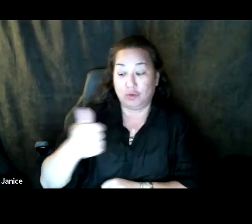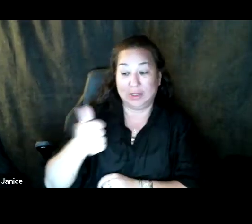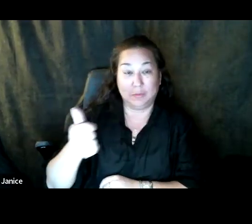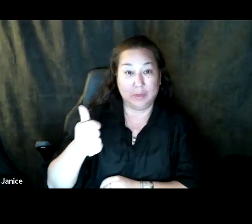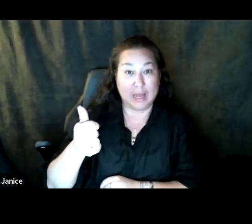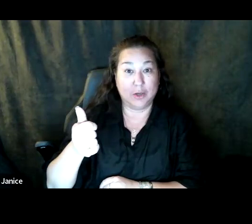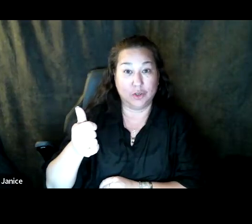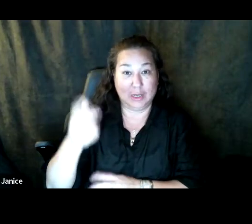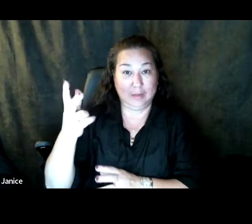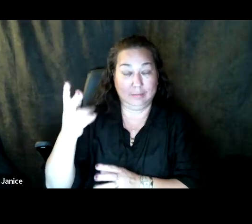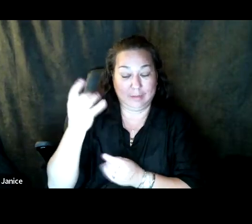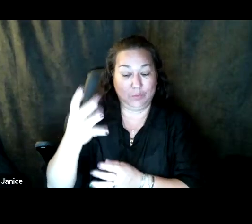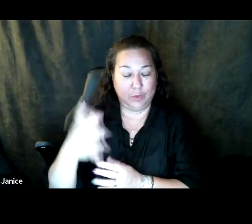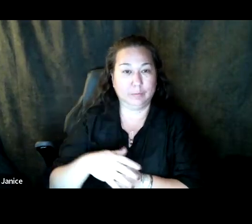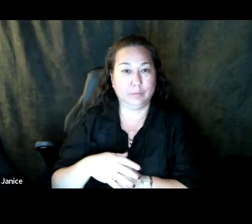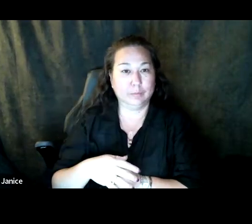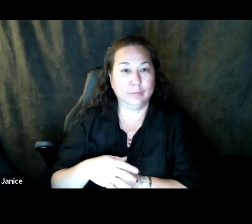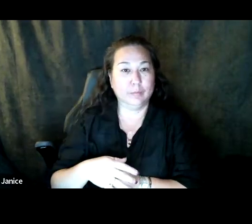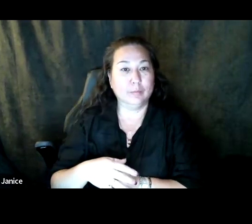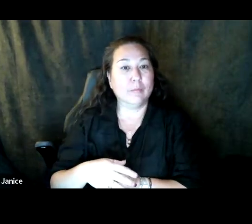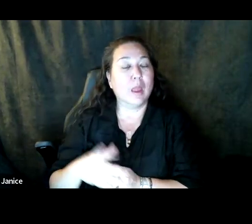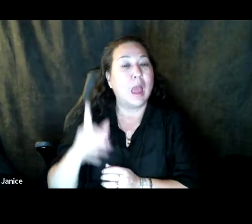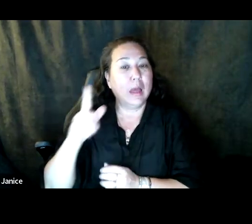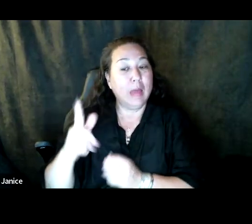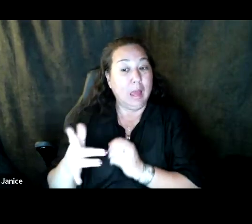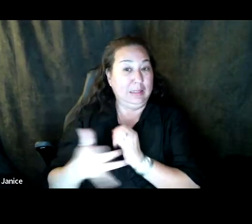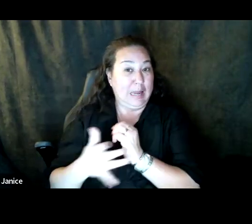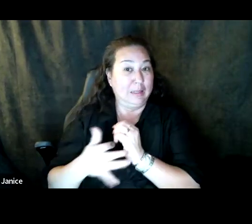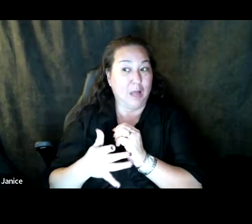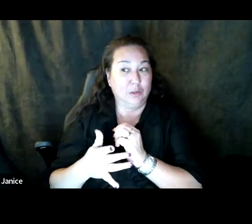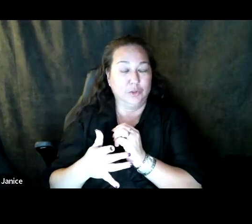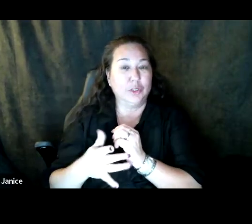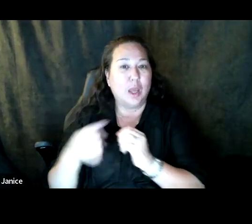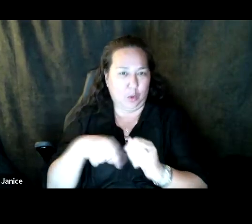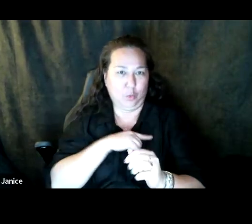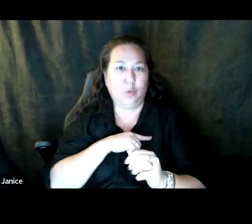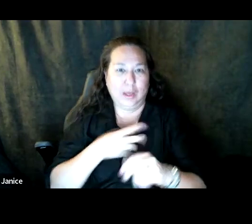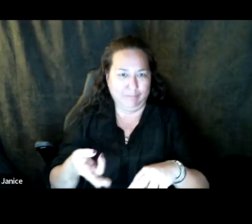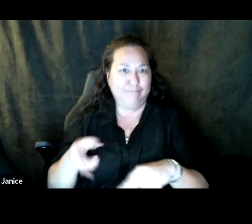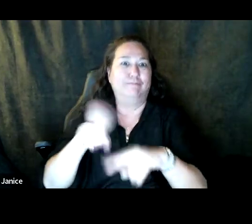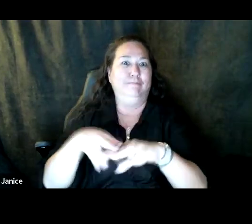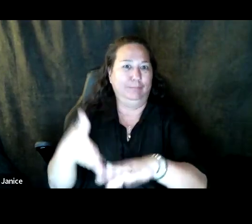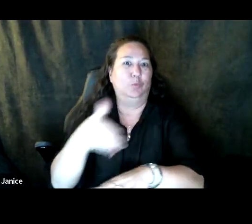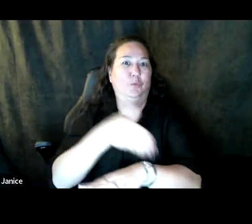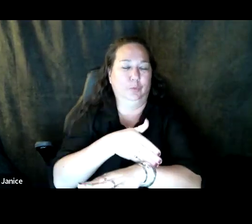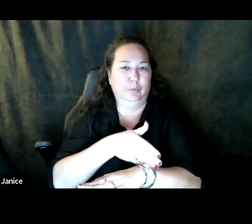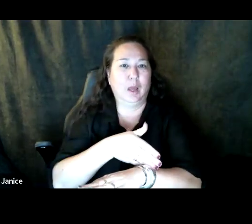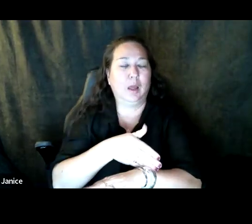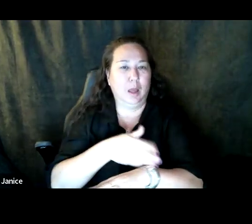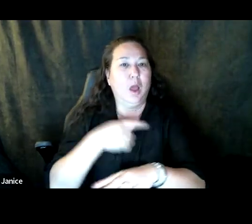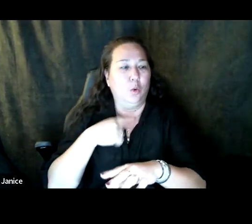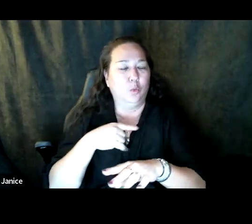after piloting the Zoom transportation technology this summer, we rolled the technology out across our